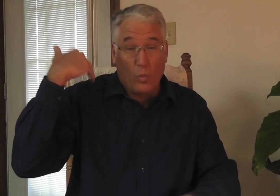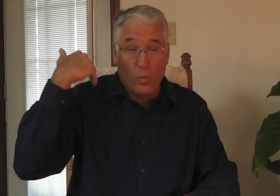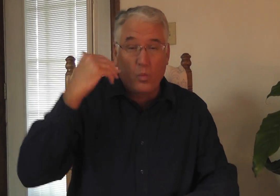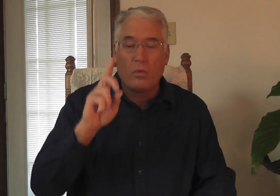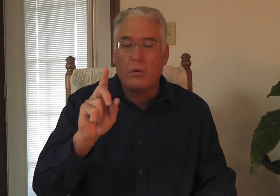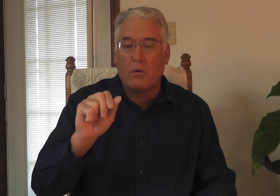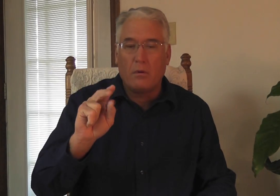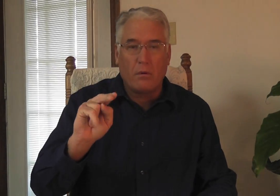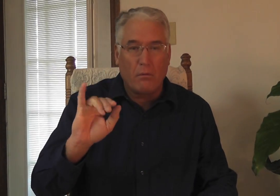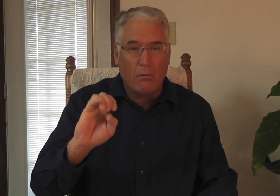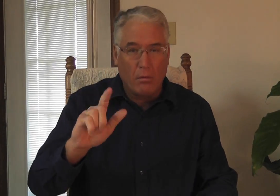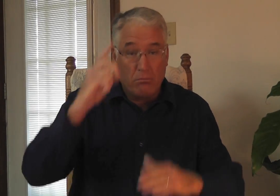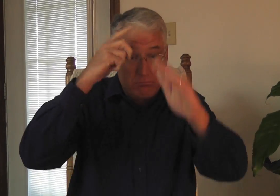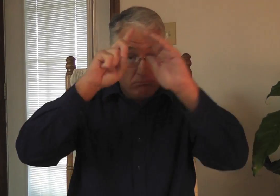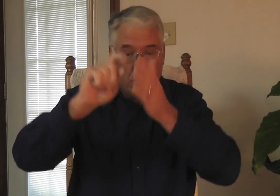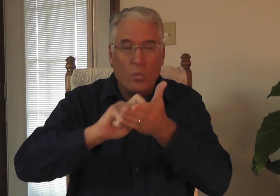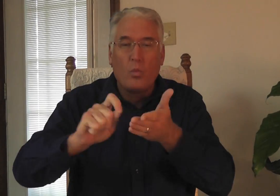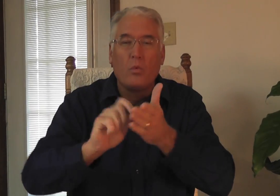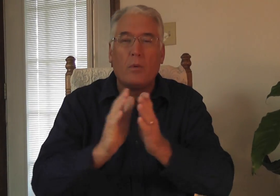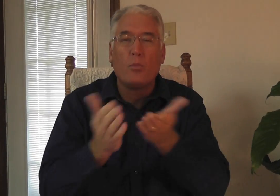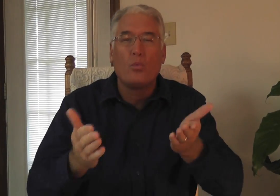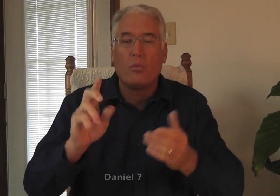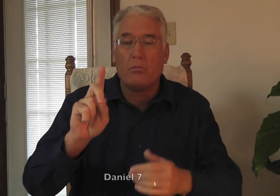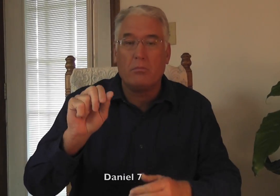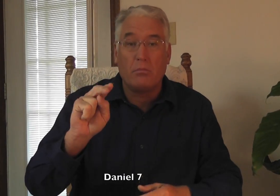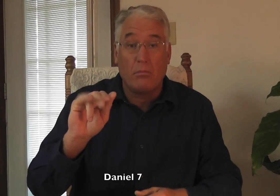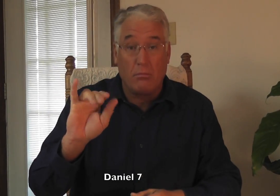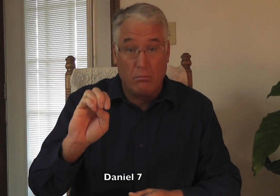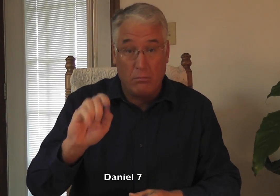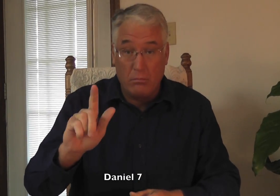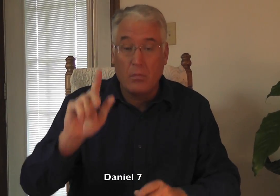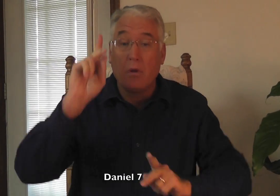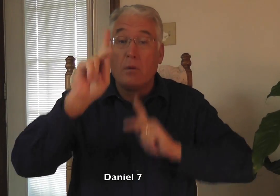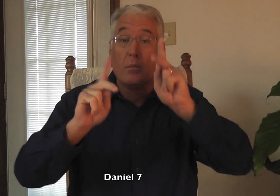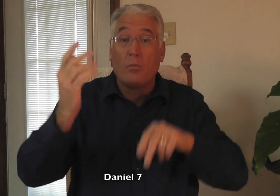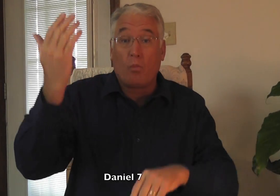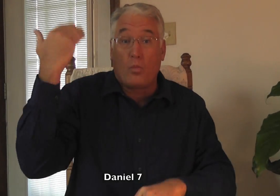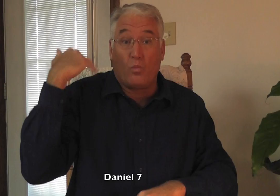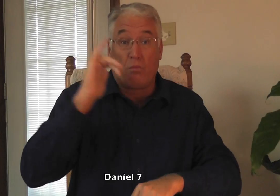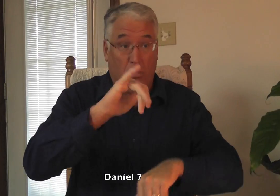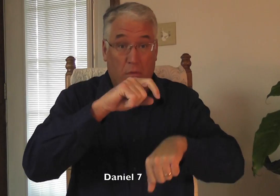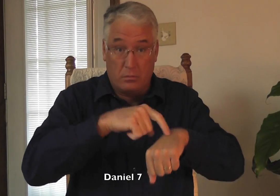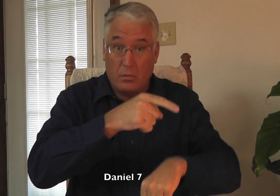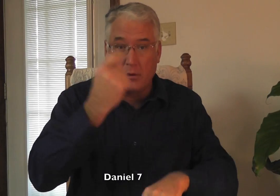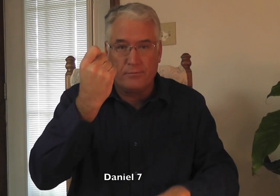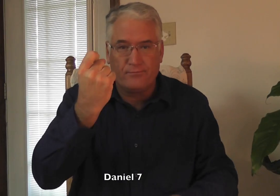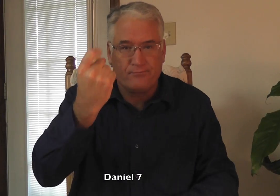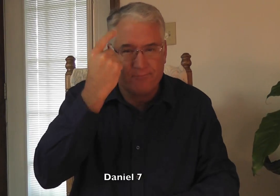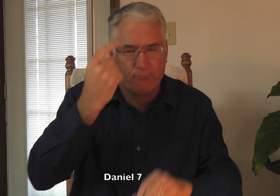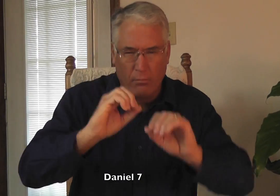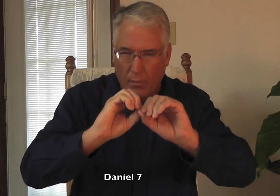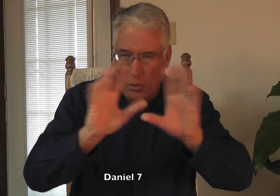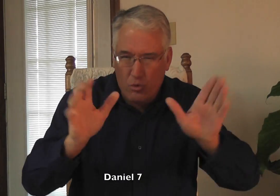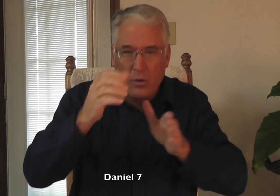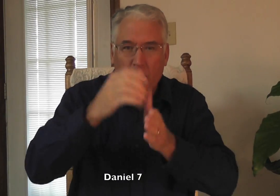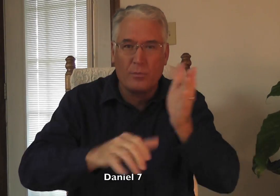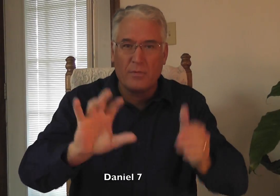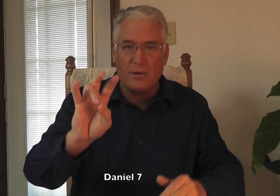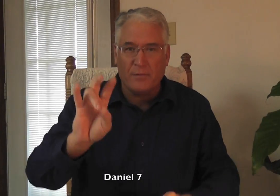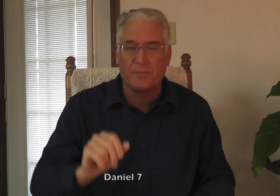A long time ago, Daniel, the prophet, he wrote down his book, and when he wrote chapter 7, the